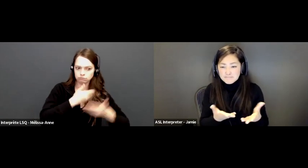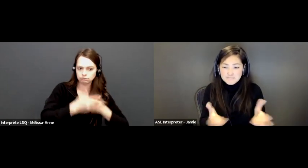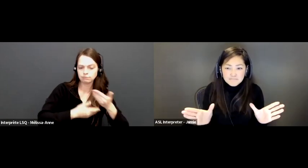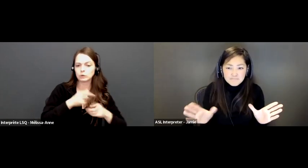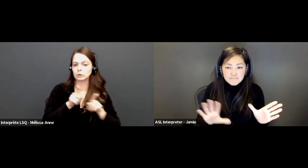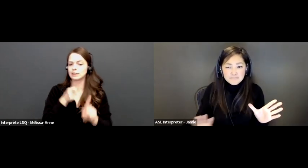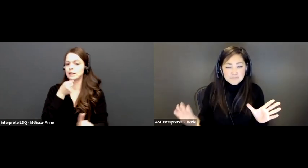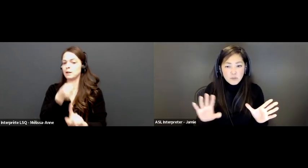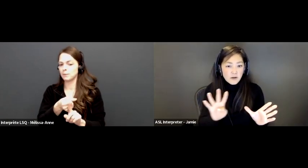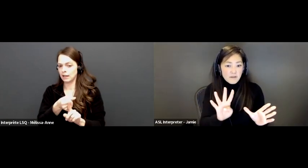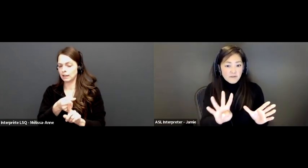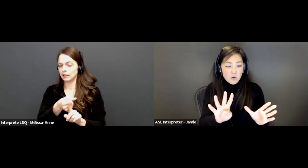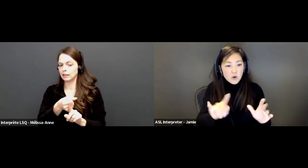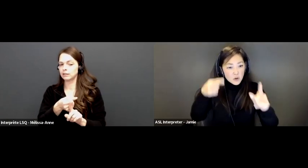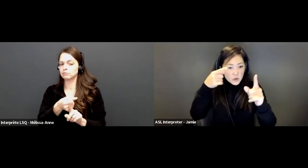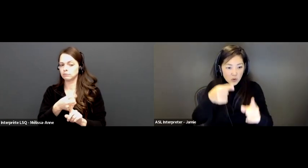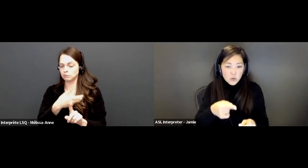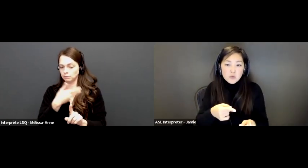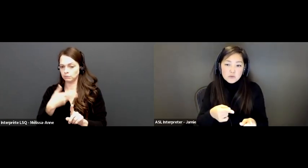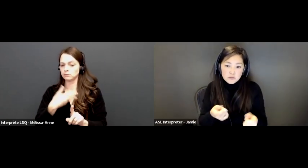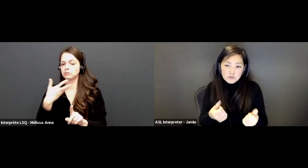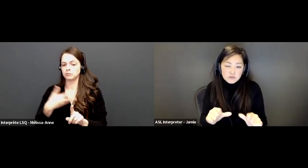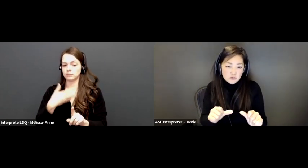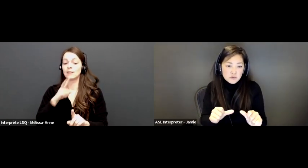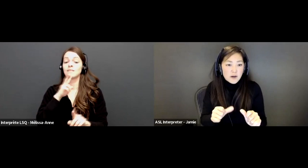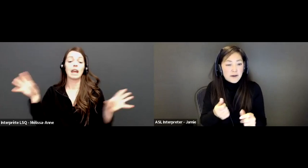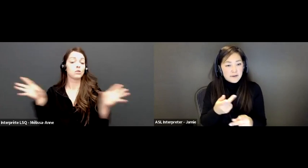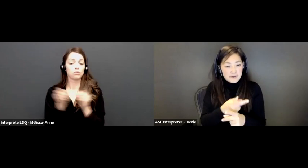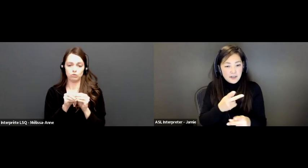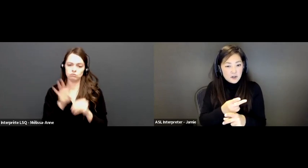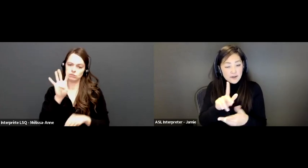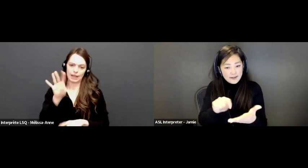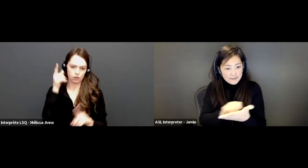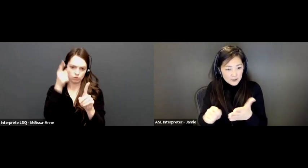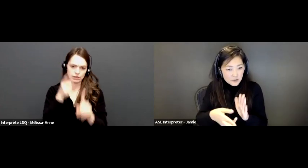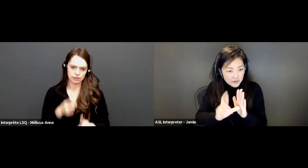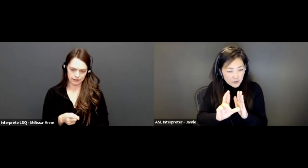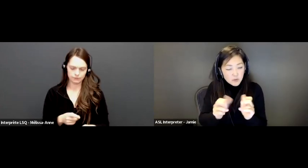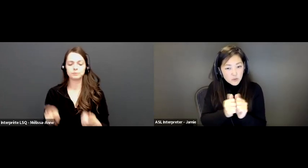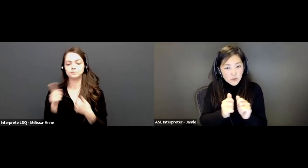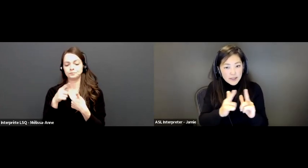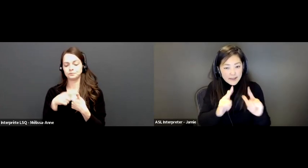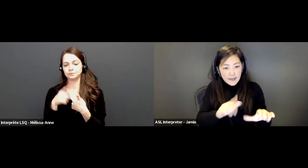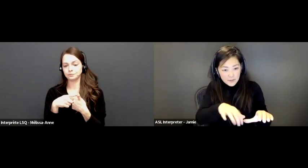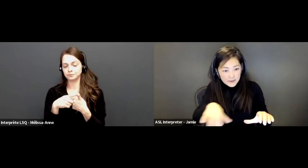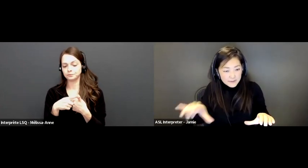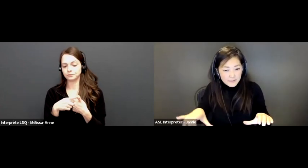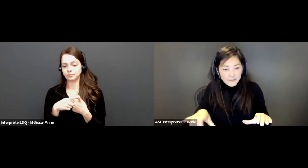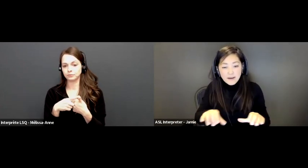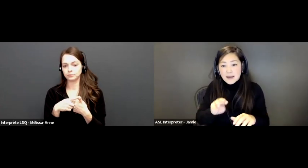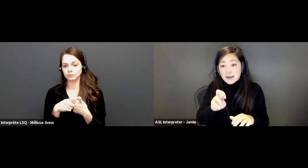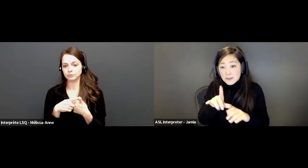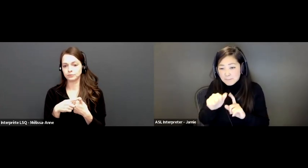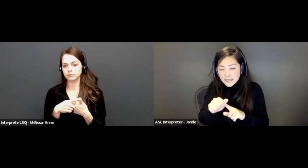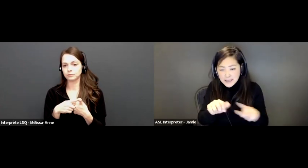four complementary objectives: to produce a literature review on the human rights dimensions of encampments, a media scan of recent